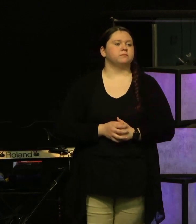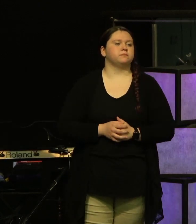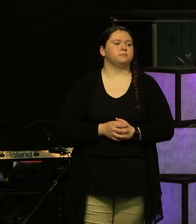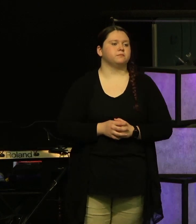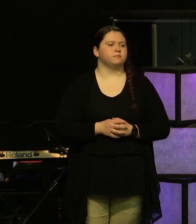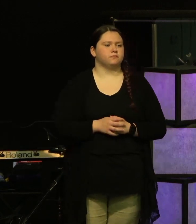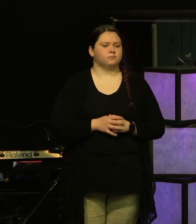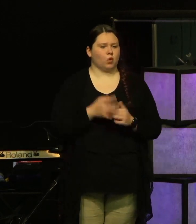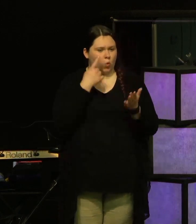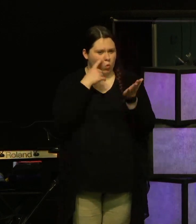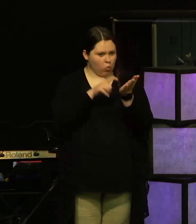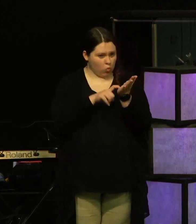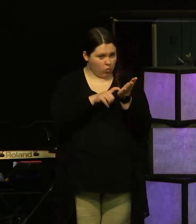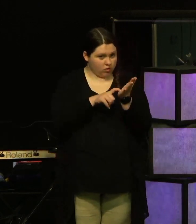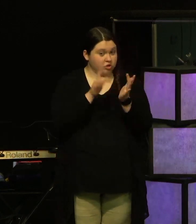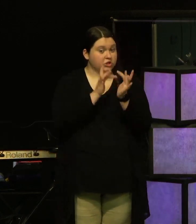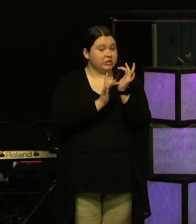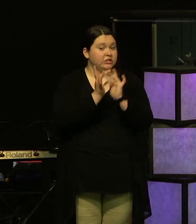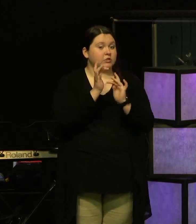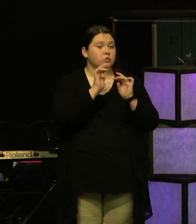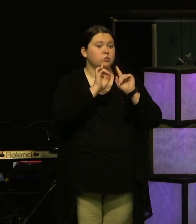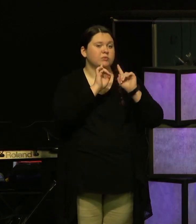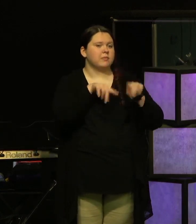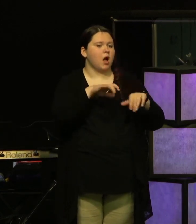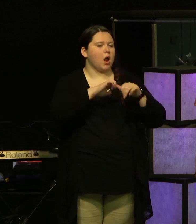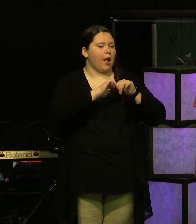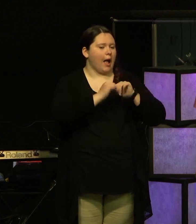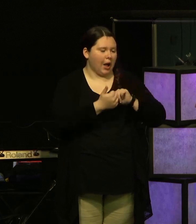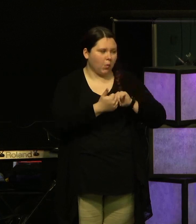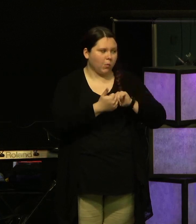Now notice what Jesus' response is to this.